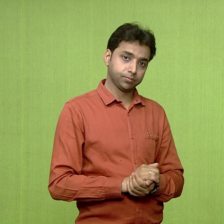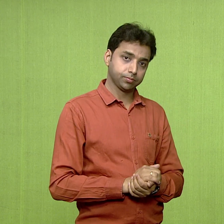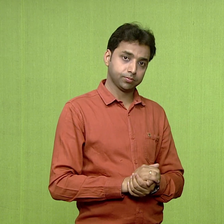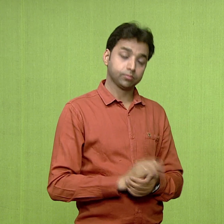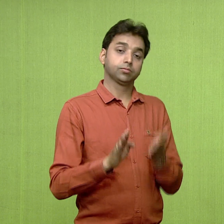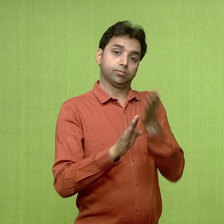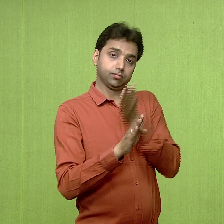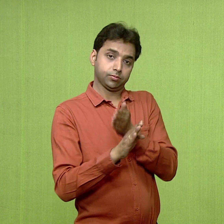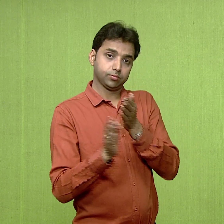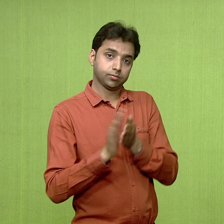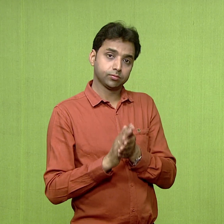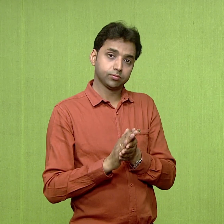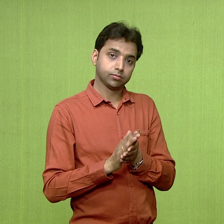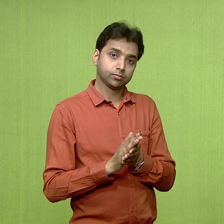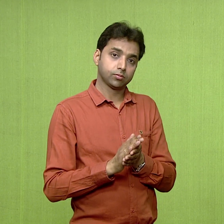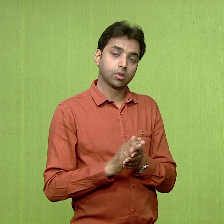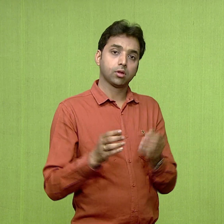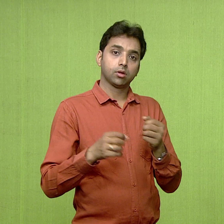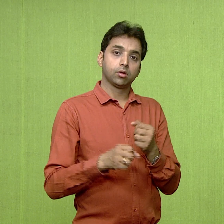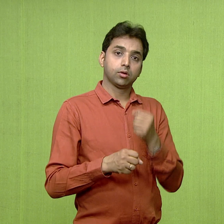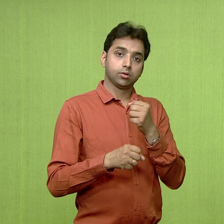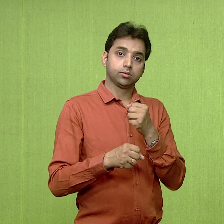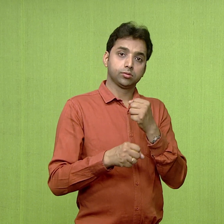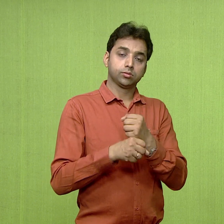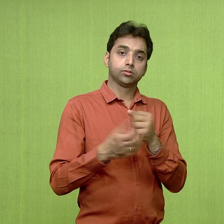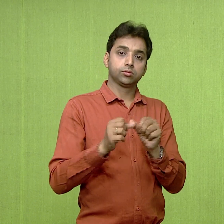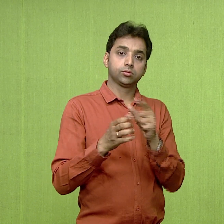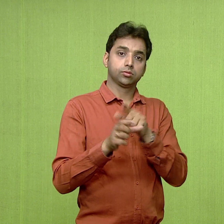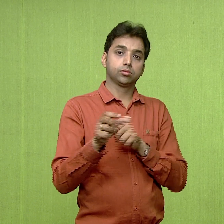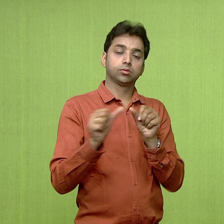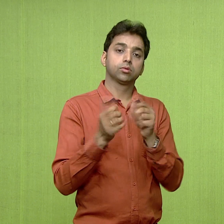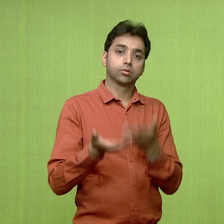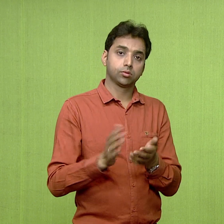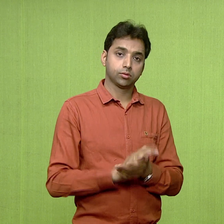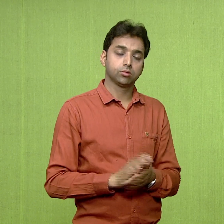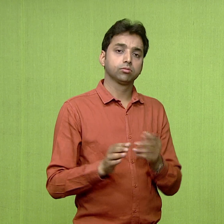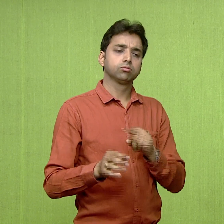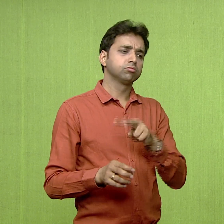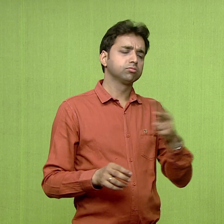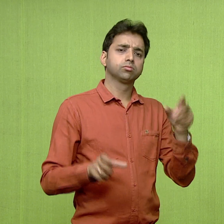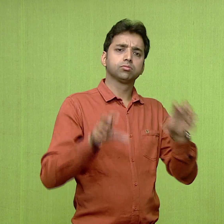and Gaya were important centers for learning during this period.